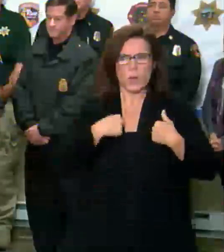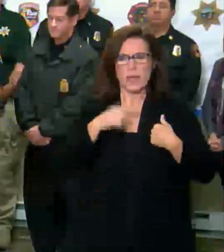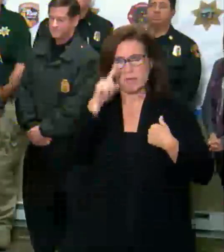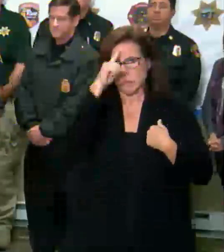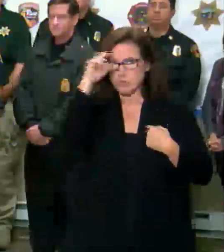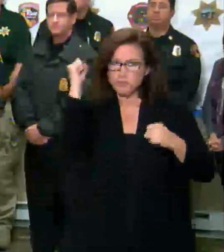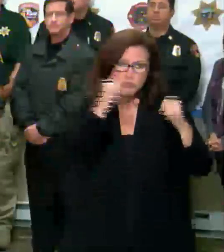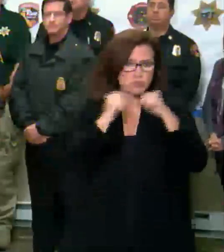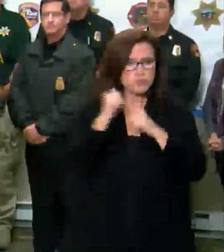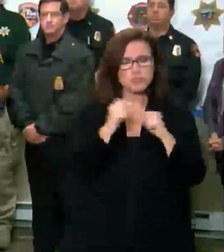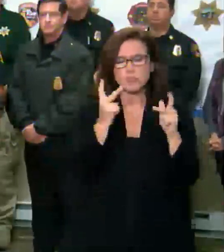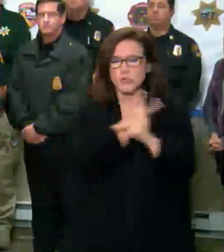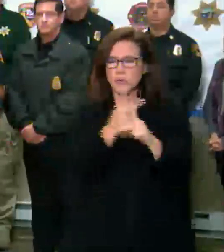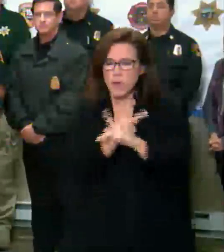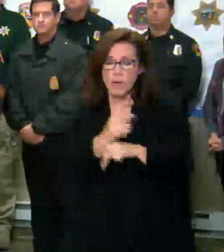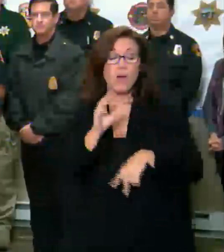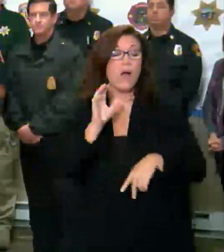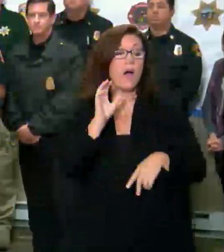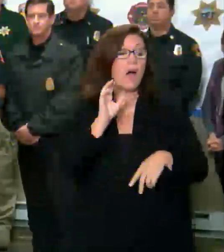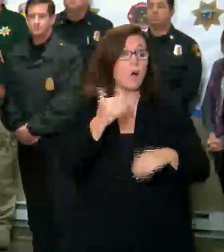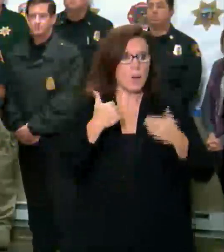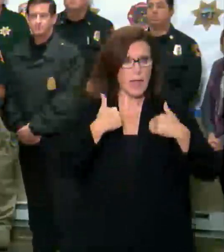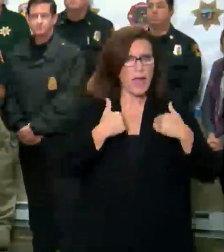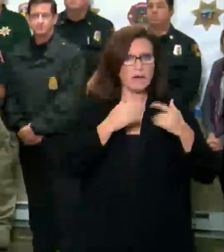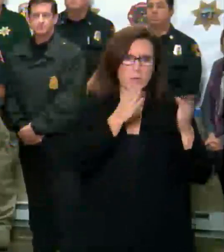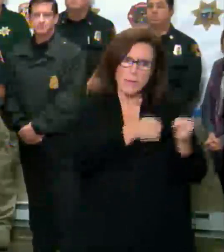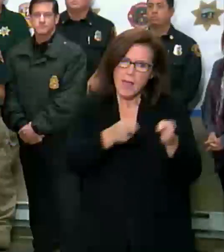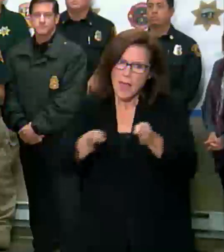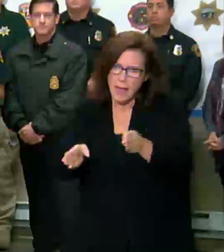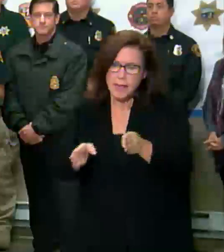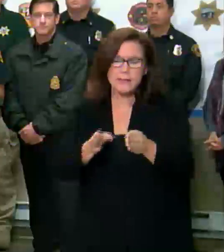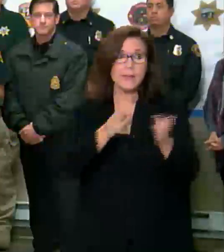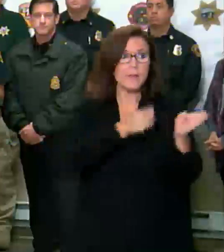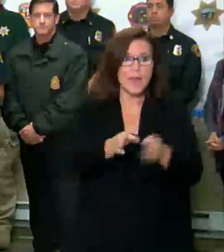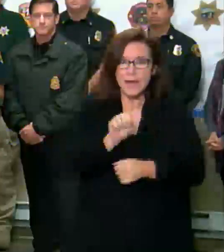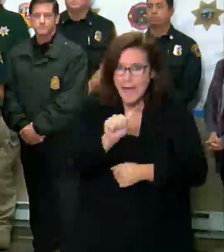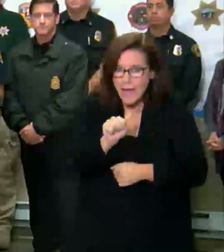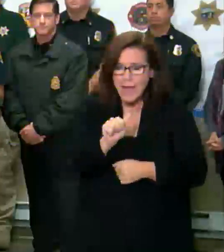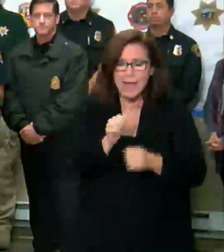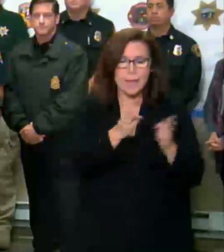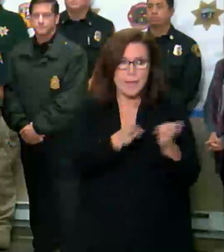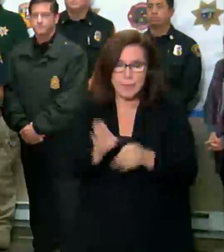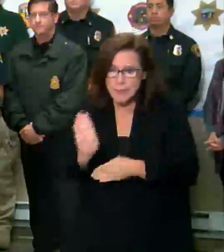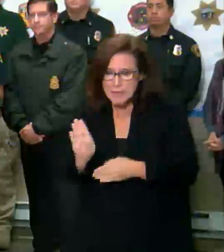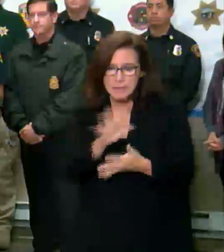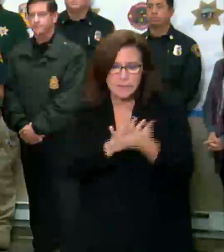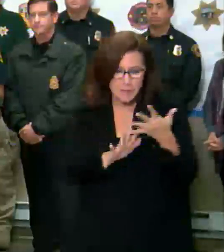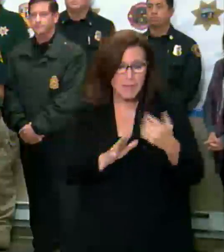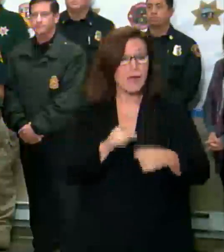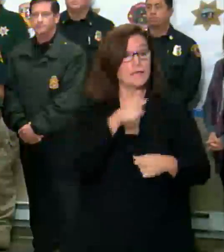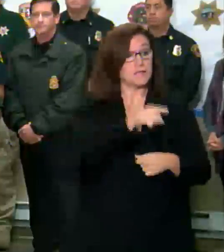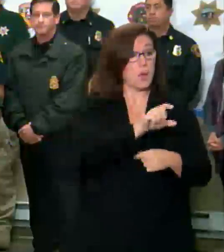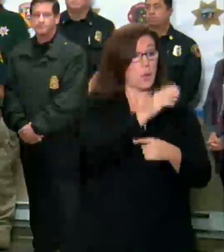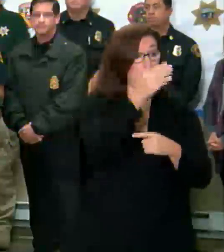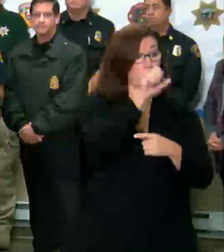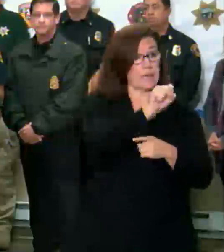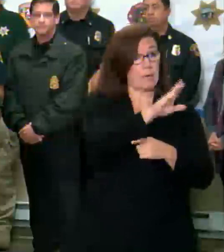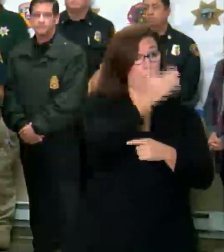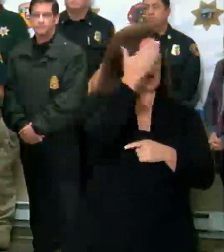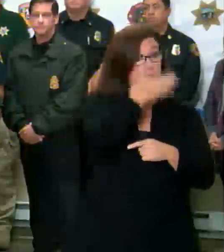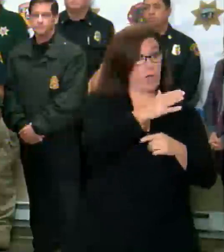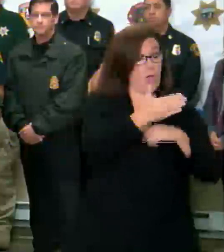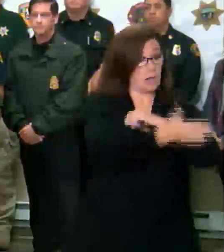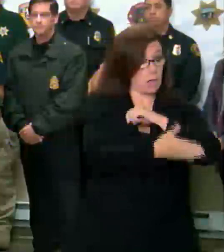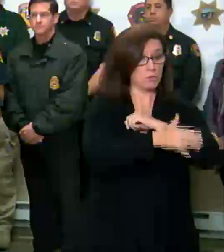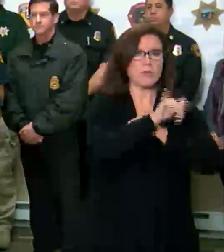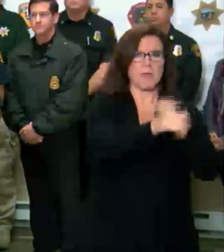the area in the Santa Barbara front country is Plan A, is to continue to go direct with our firefighters working right on the fire's edge in conjunction with